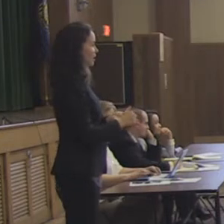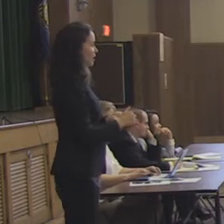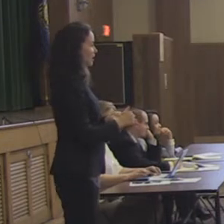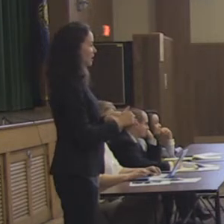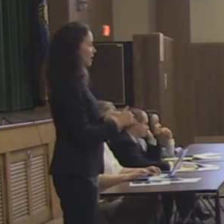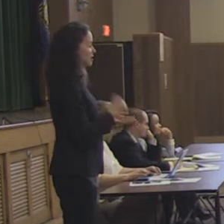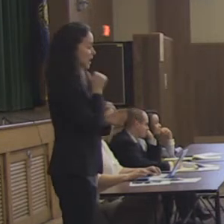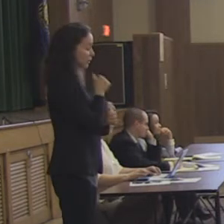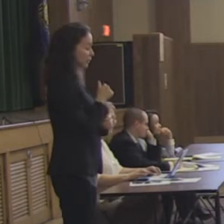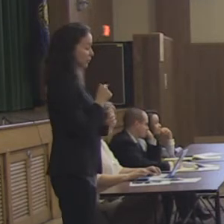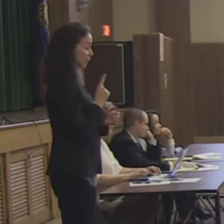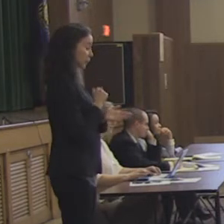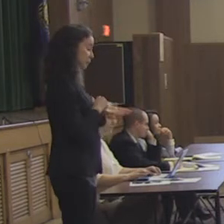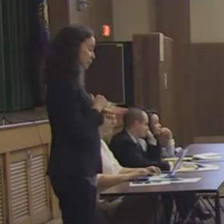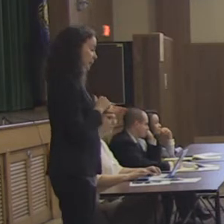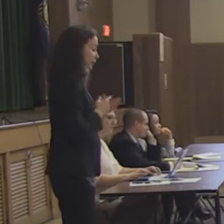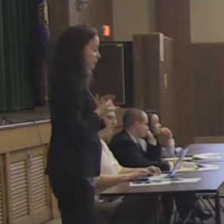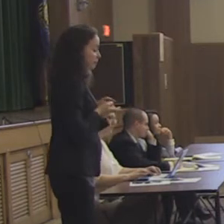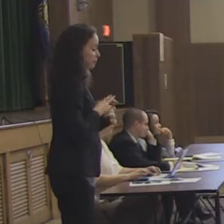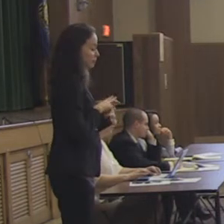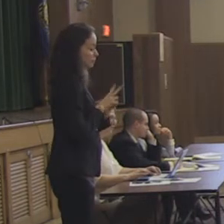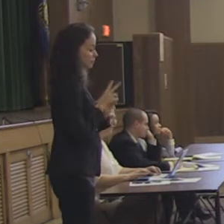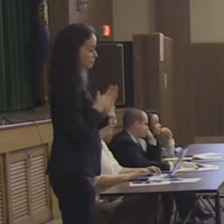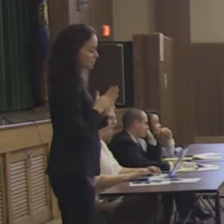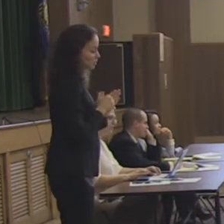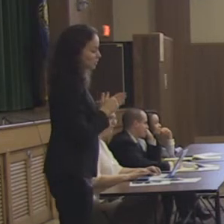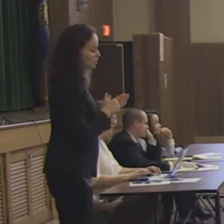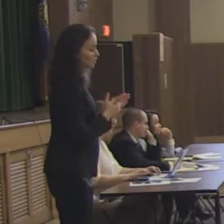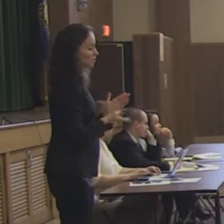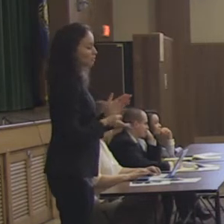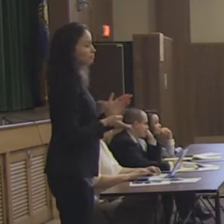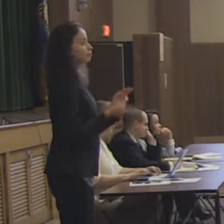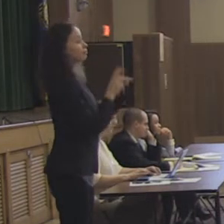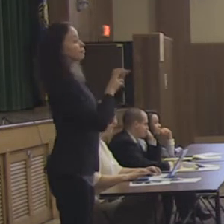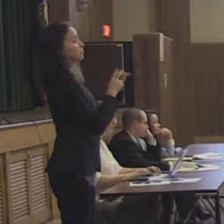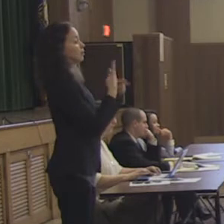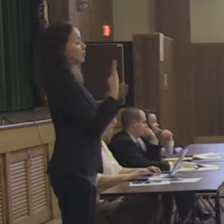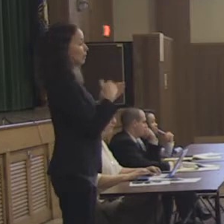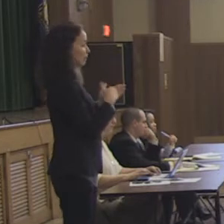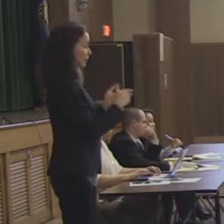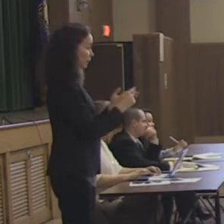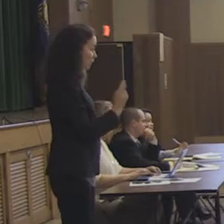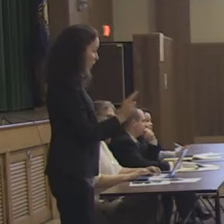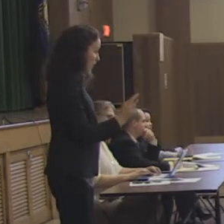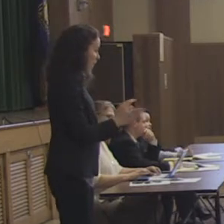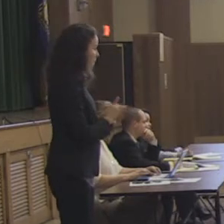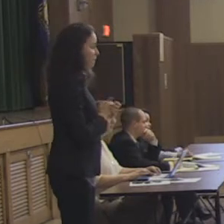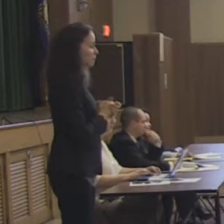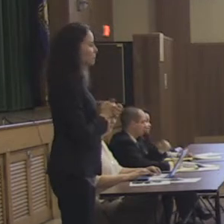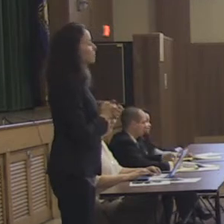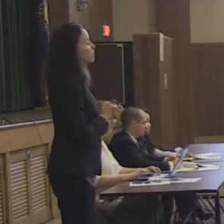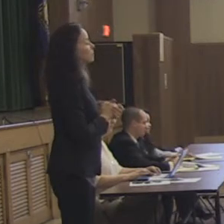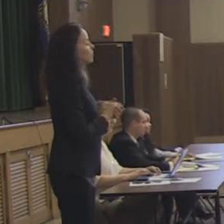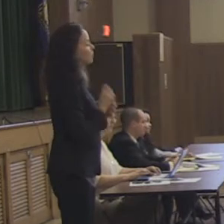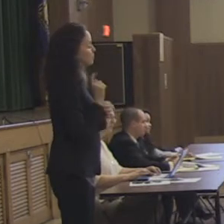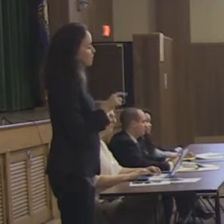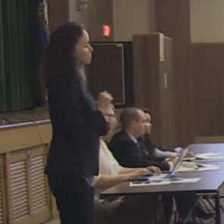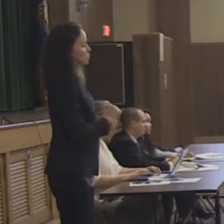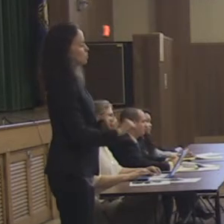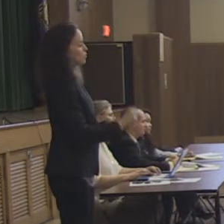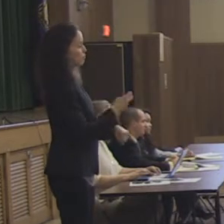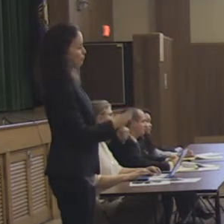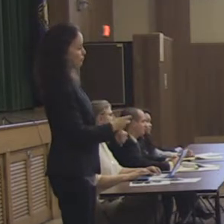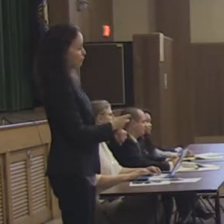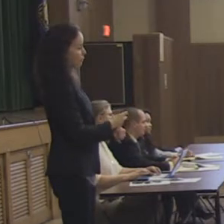increasing it from $1 million to $2 million and now to hopefully $4 million. But we do need to work hard to make sure